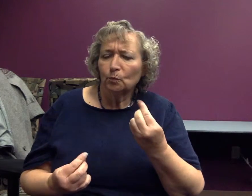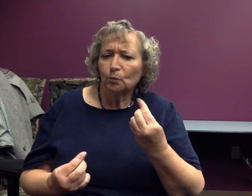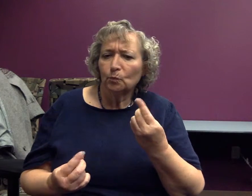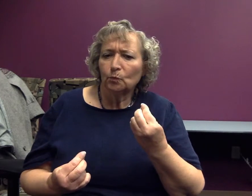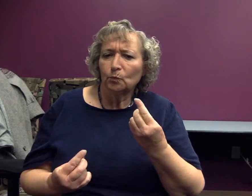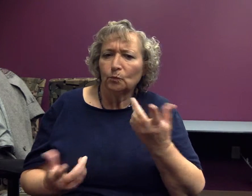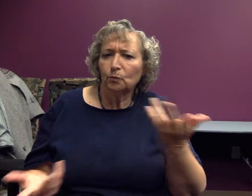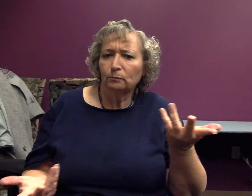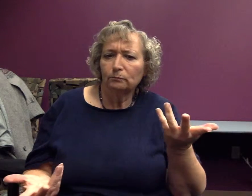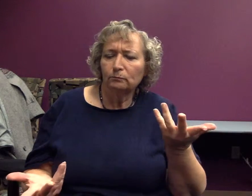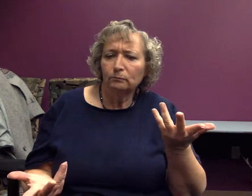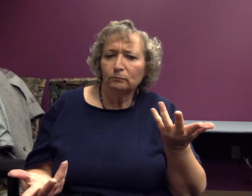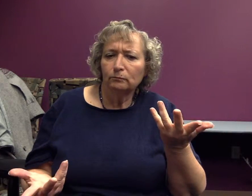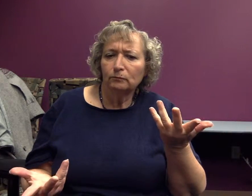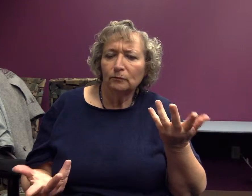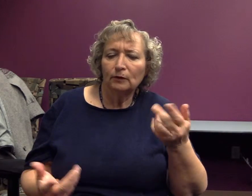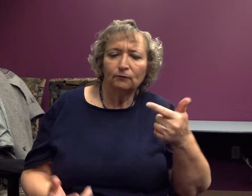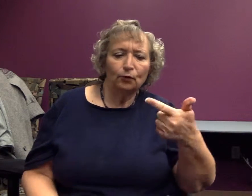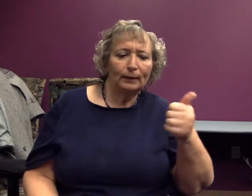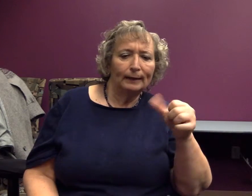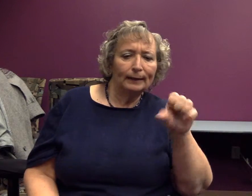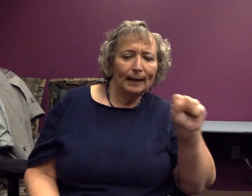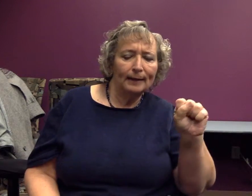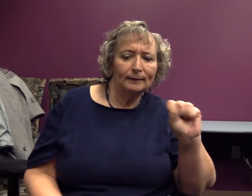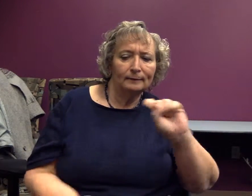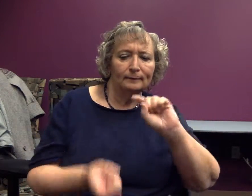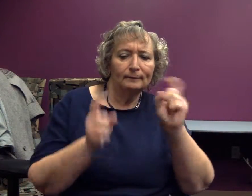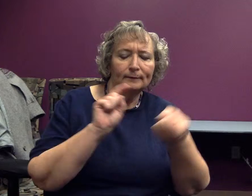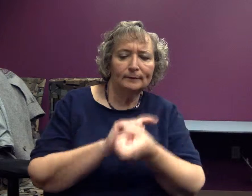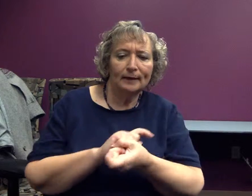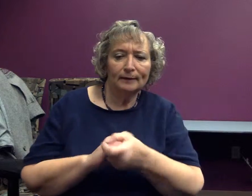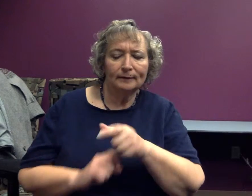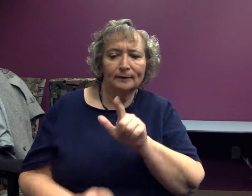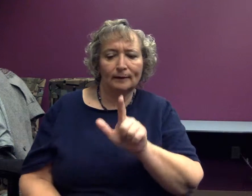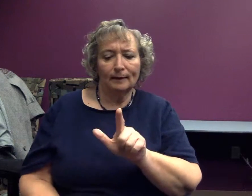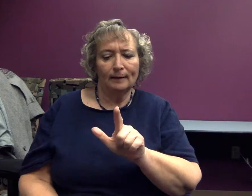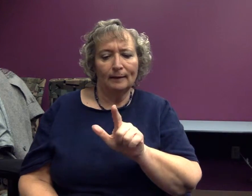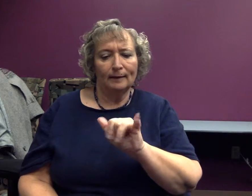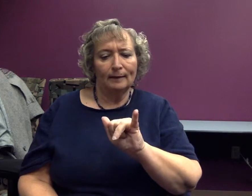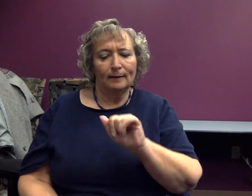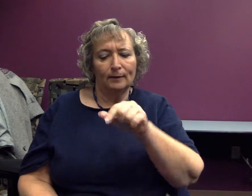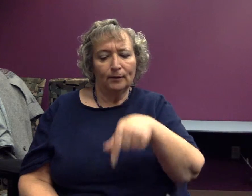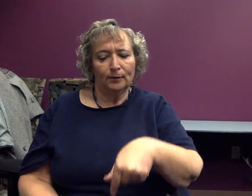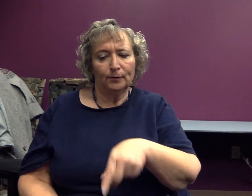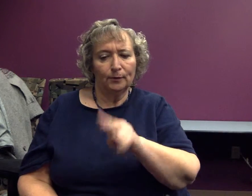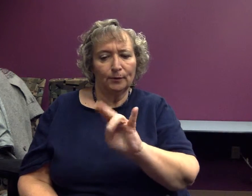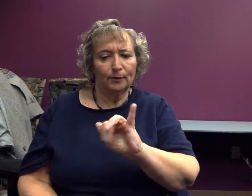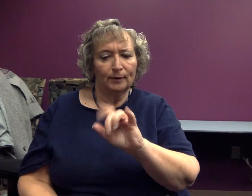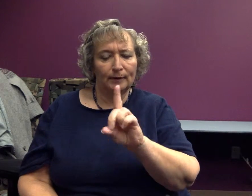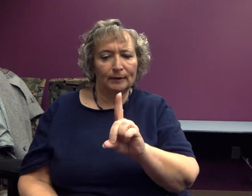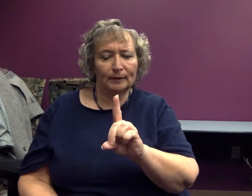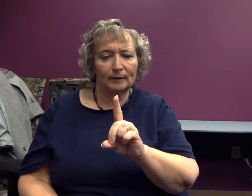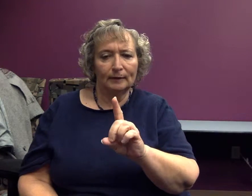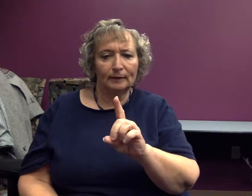To get it to go from a gas to a liquid. It's the same thing you have to do to make it go from a liquid to a solid.